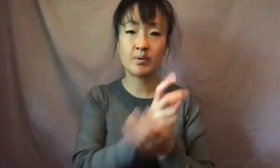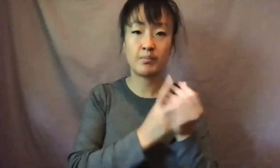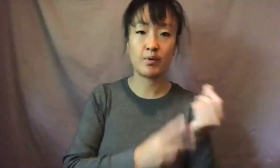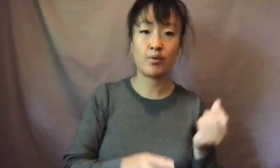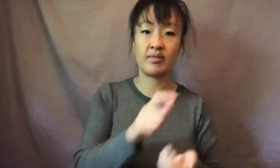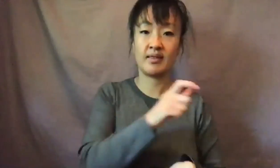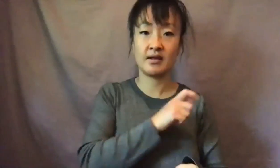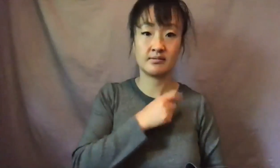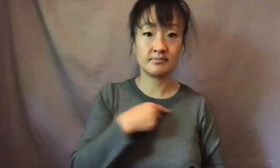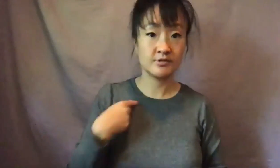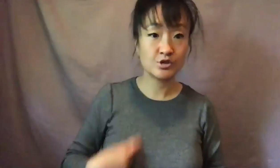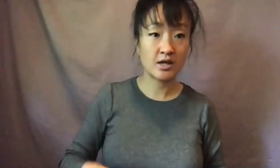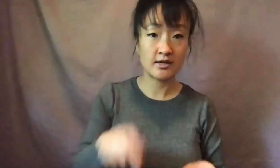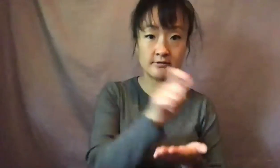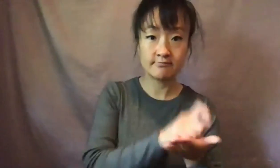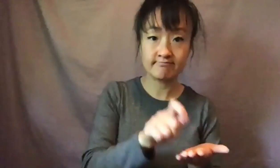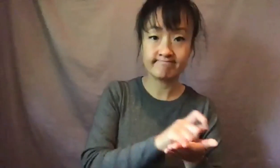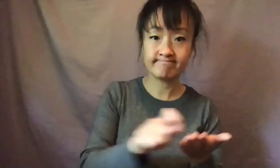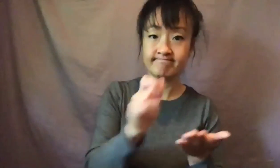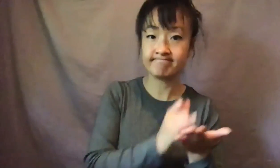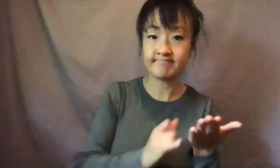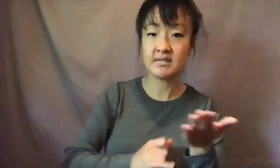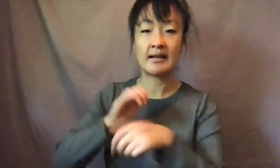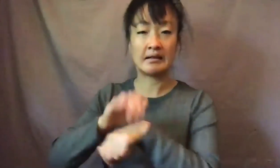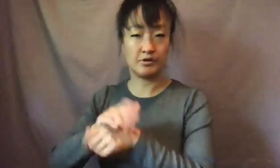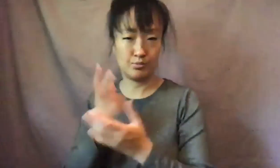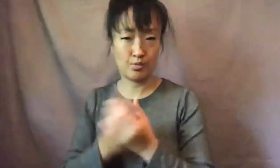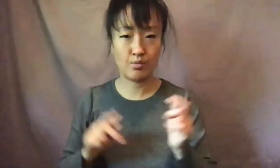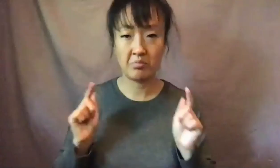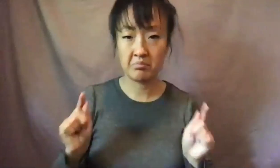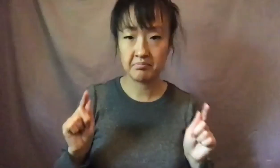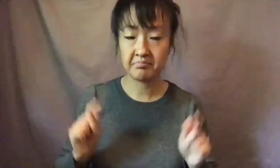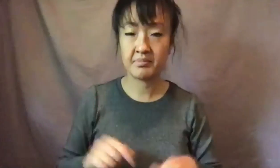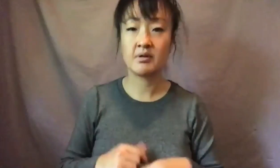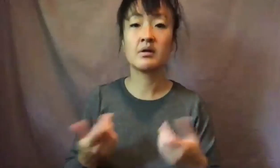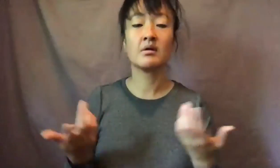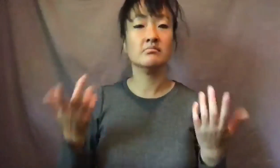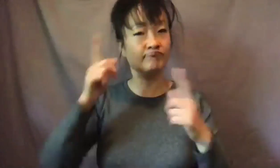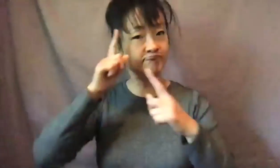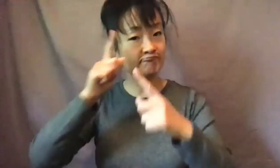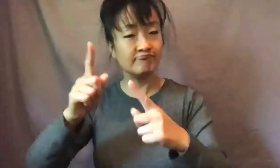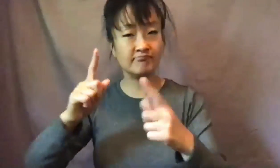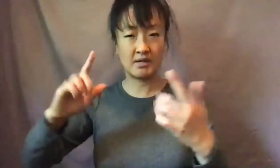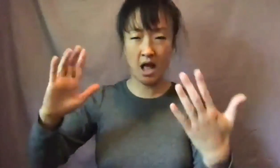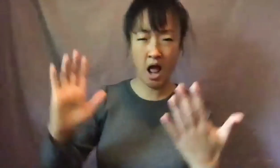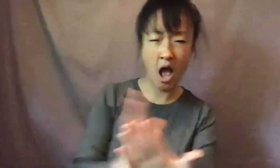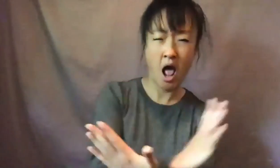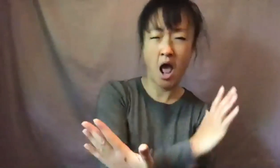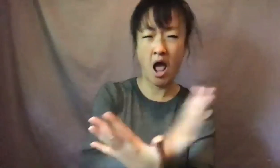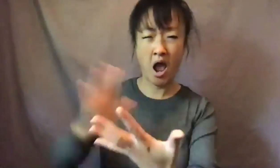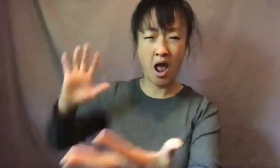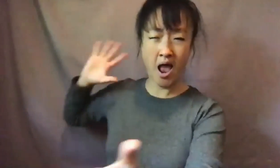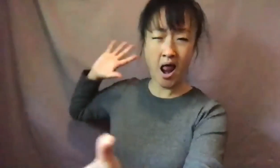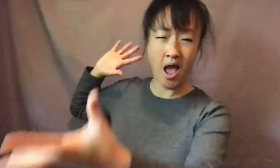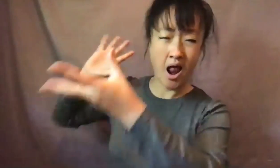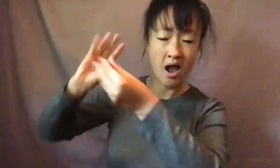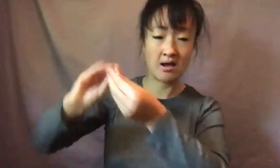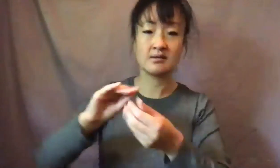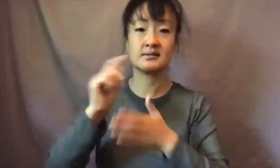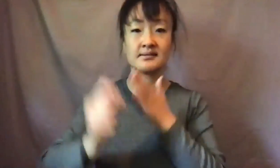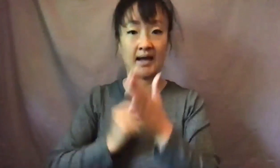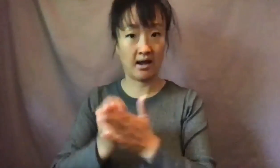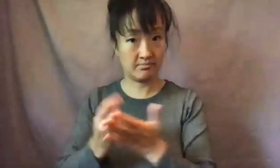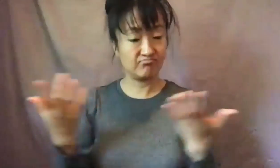Chinese and English, and really trying to cover a long span of time and a deep, deep semblance